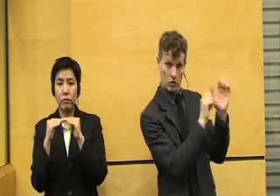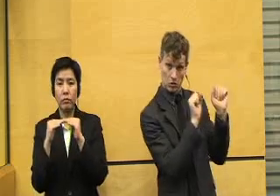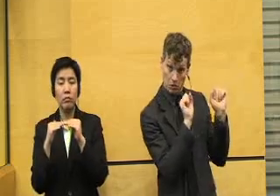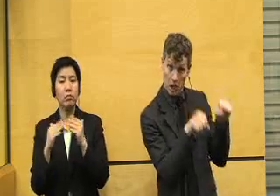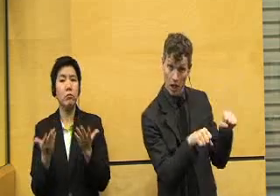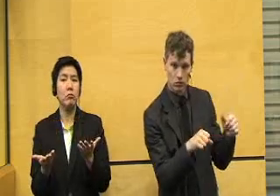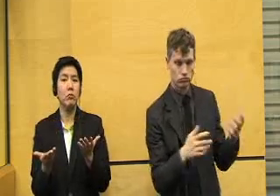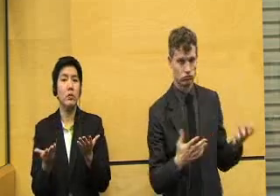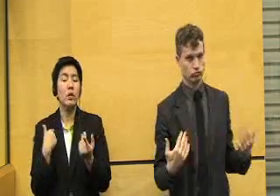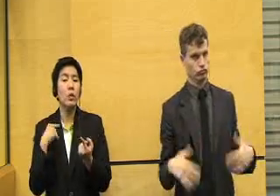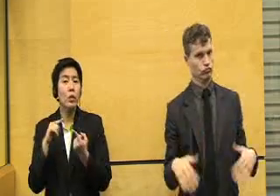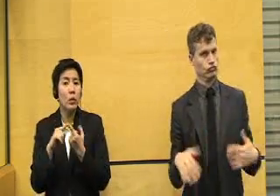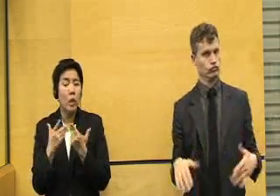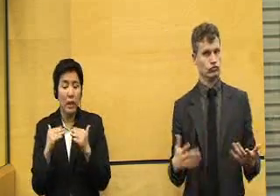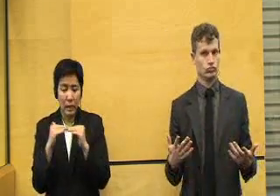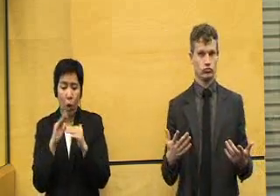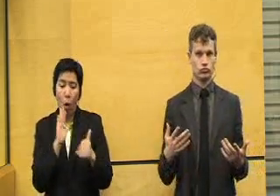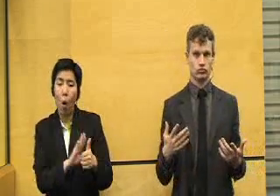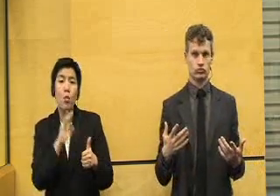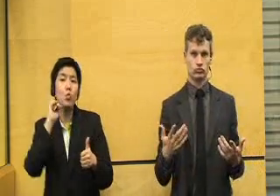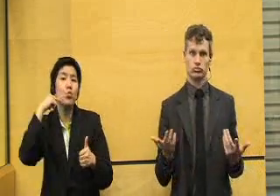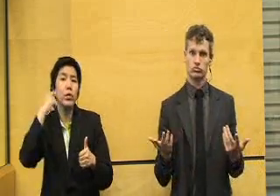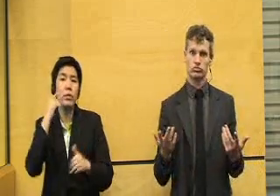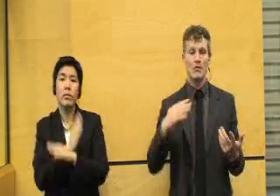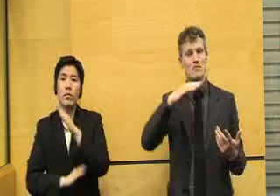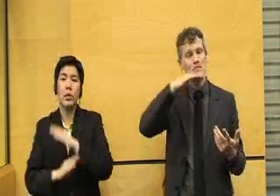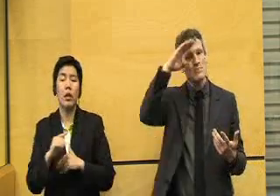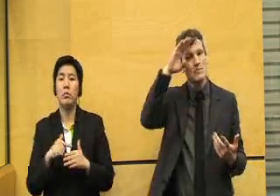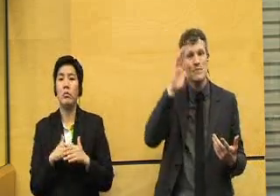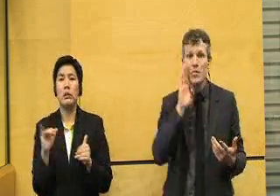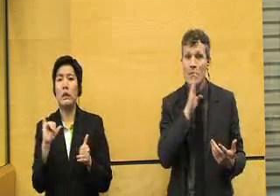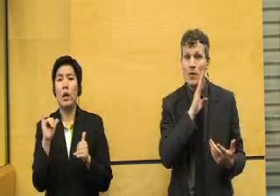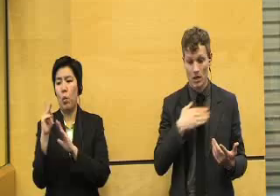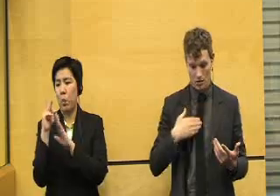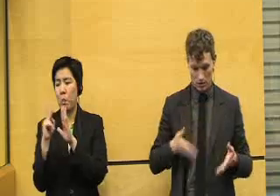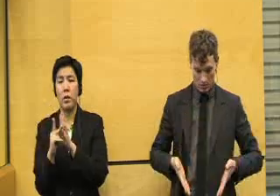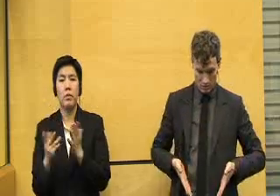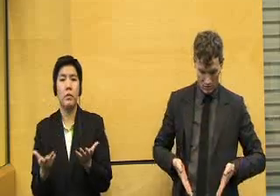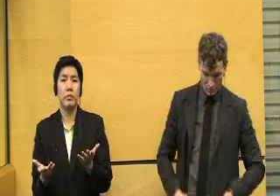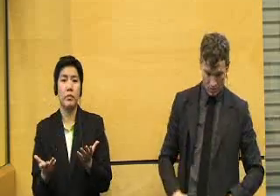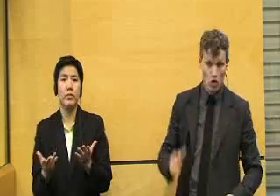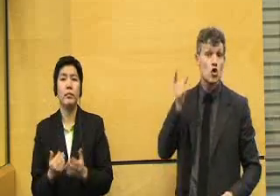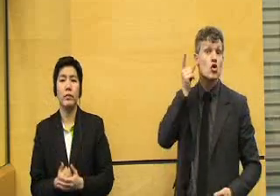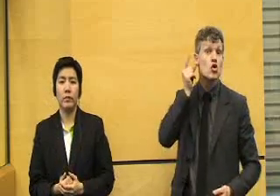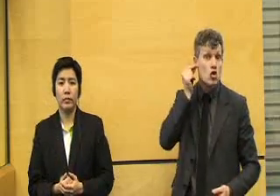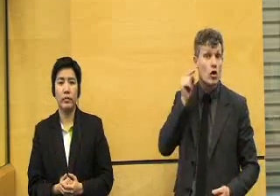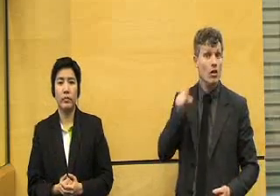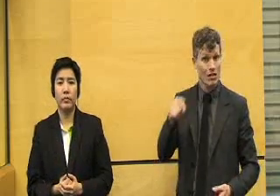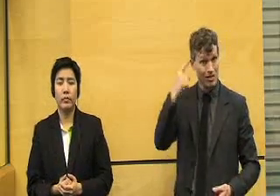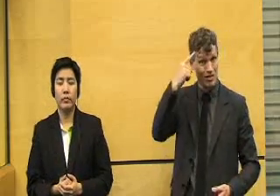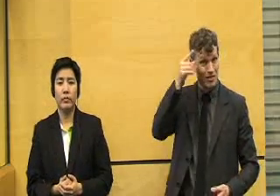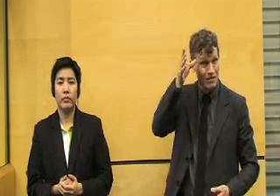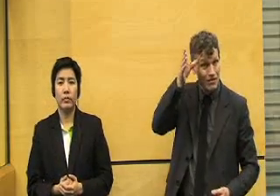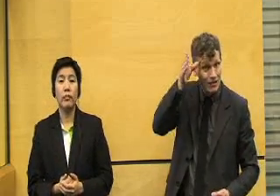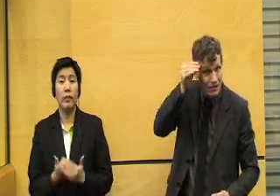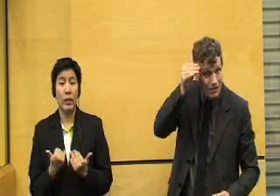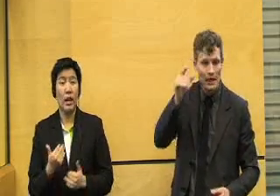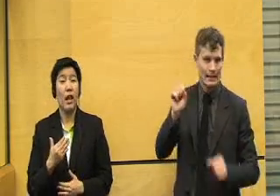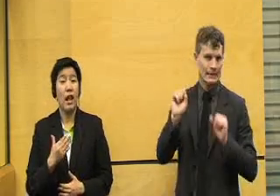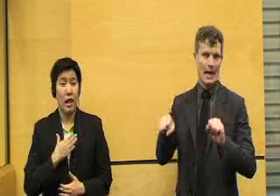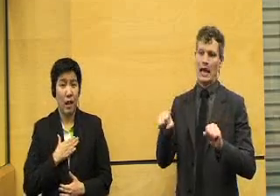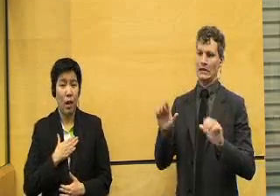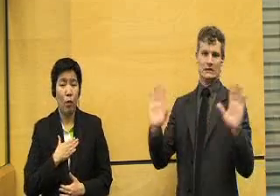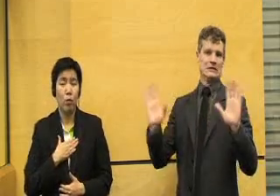with intellectual disabilities to have their children sterilized as a standard practice, and many